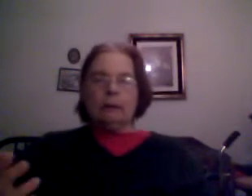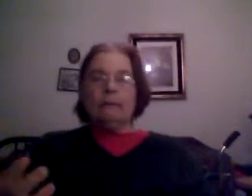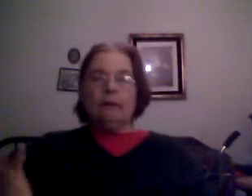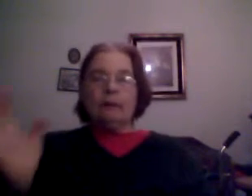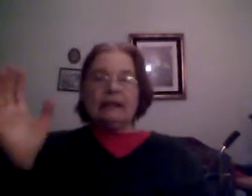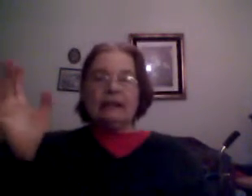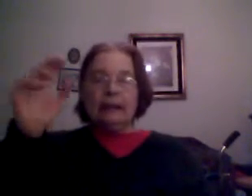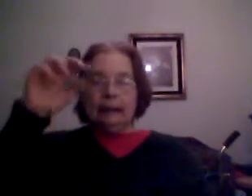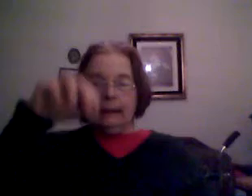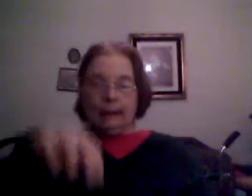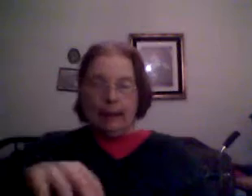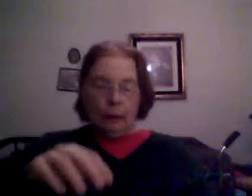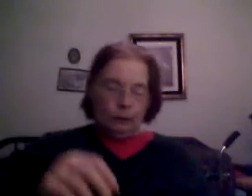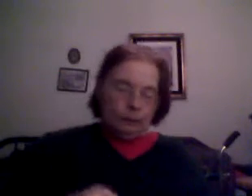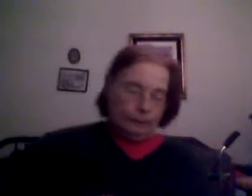Described from the ceiling down